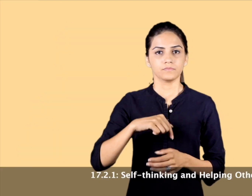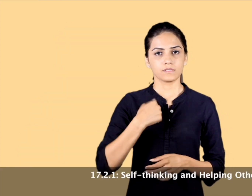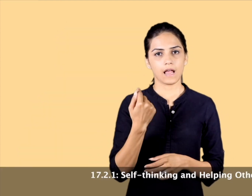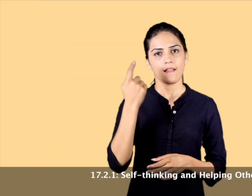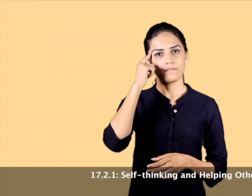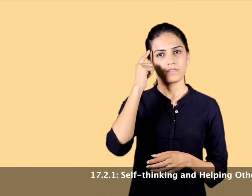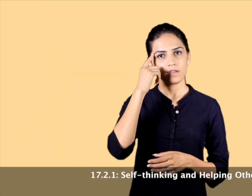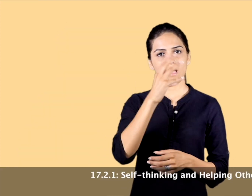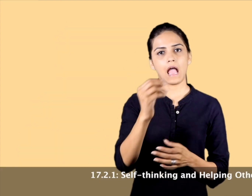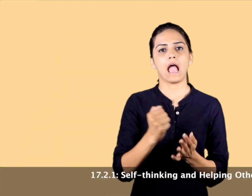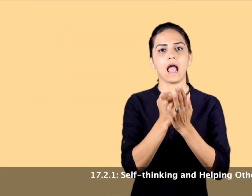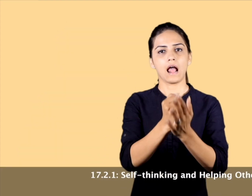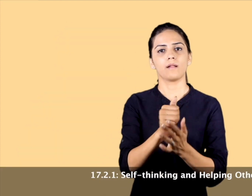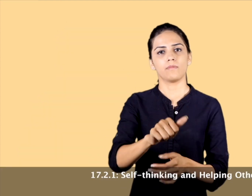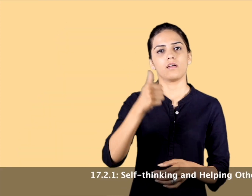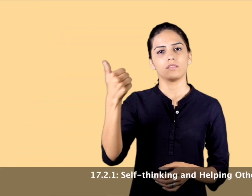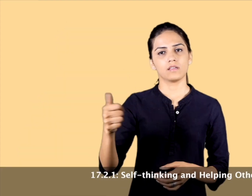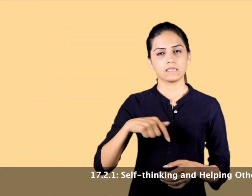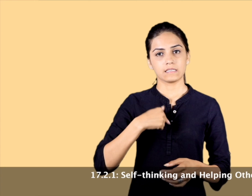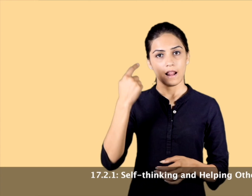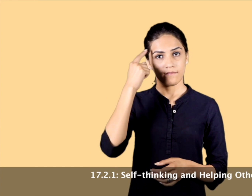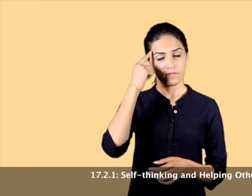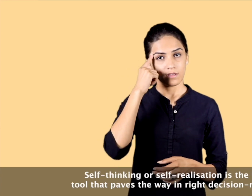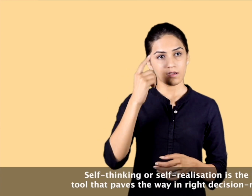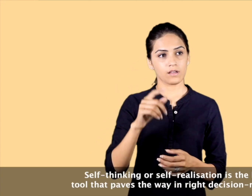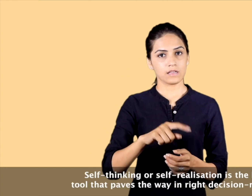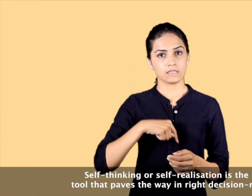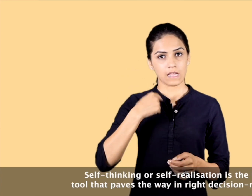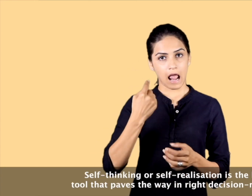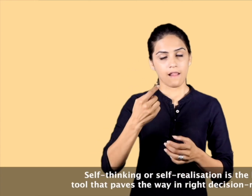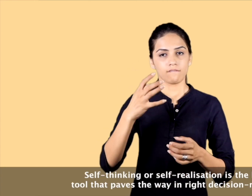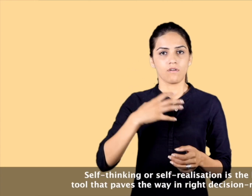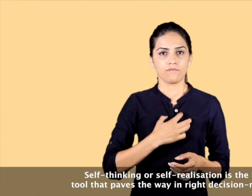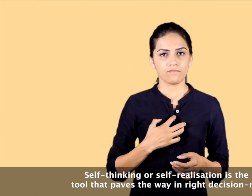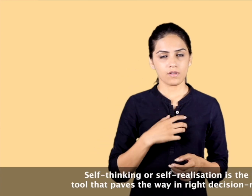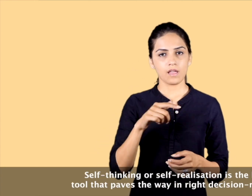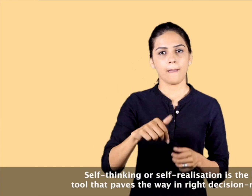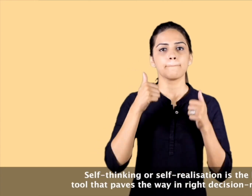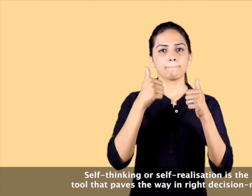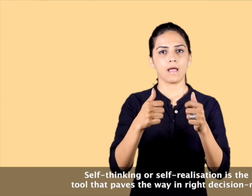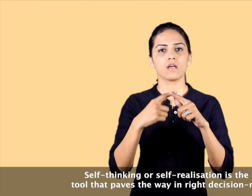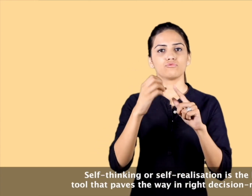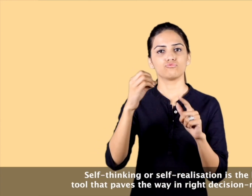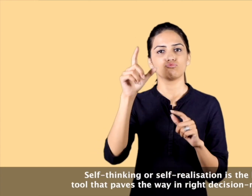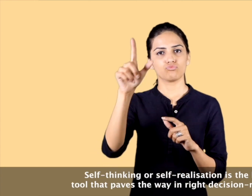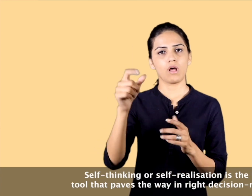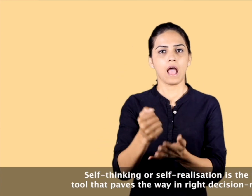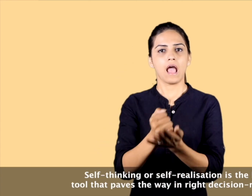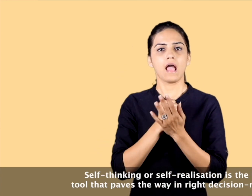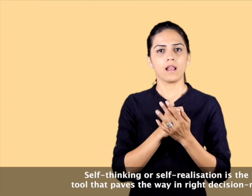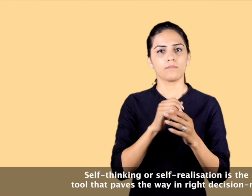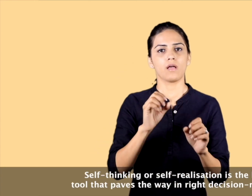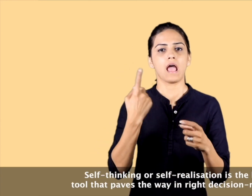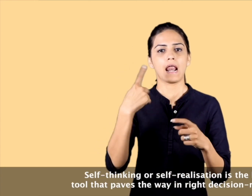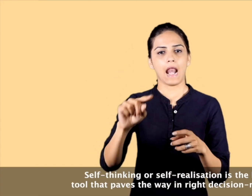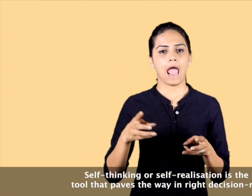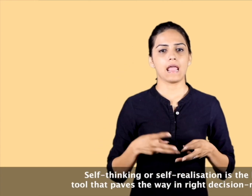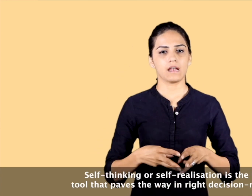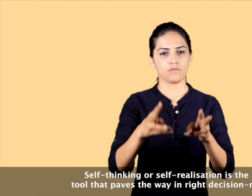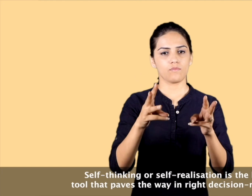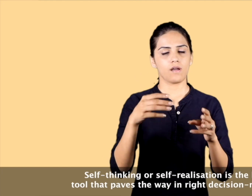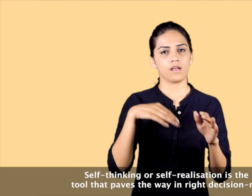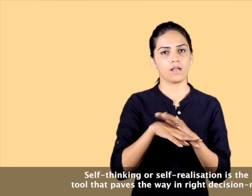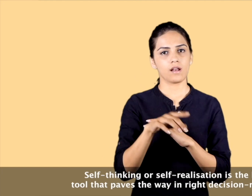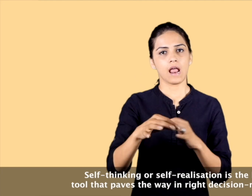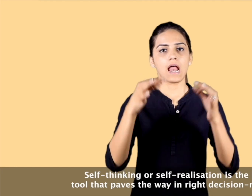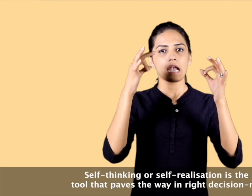17.2.1 Self-thinking and helping others. Self-thinking or self-realization is the best tool that paves the